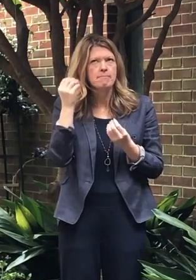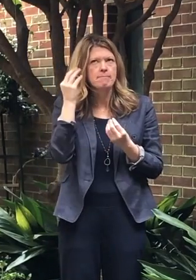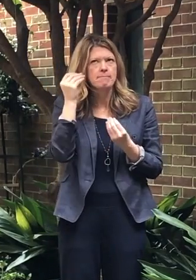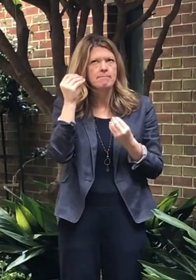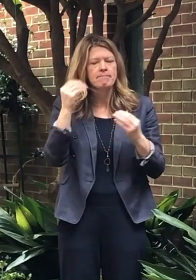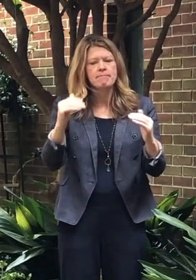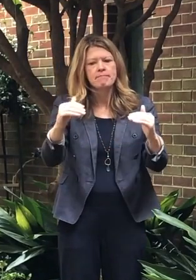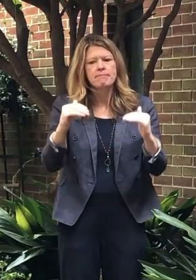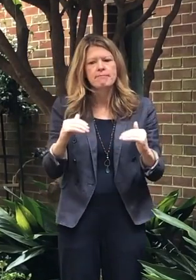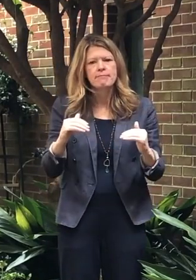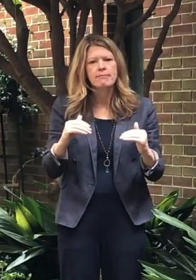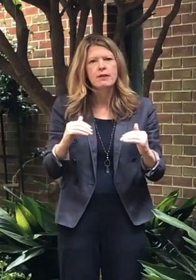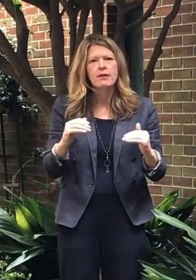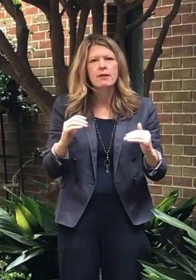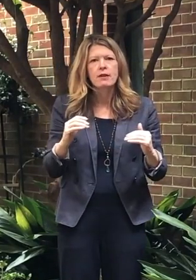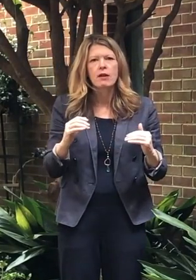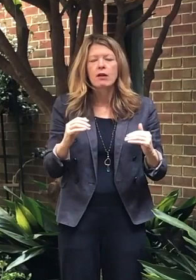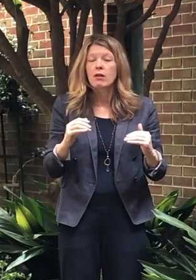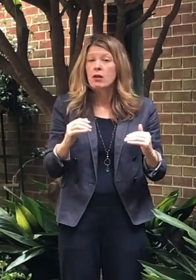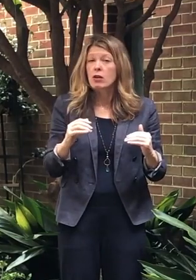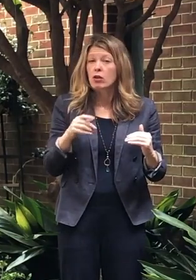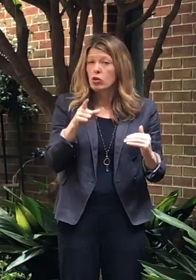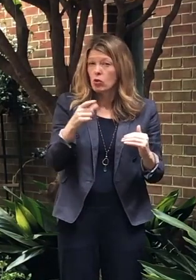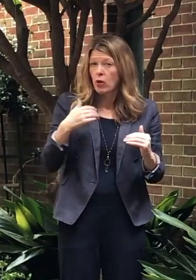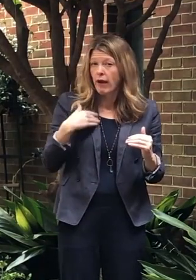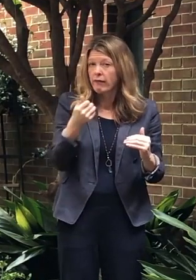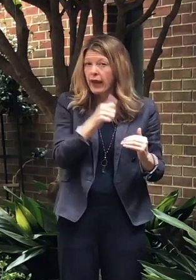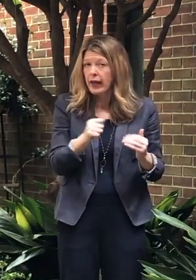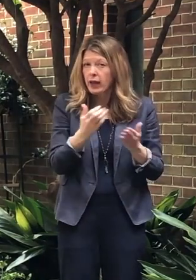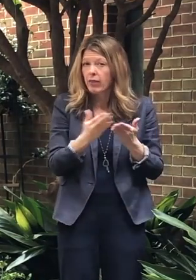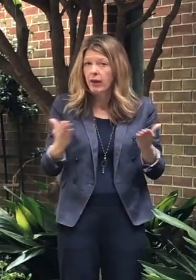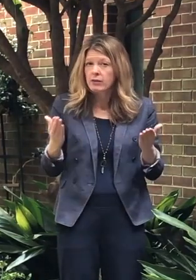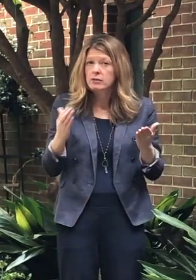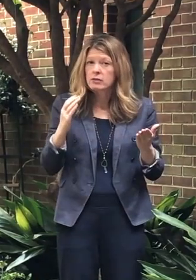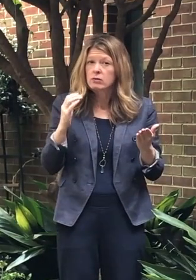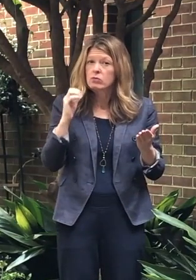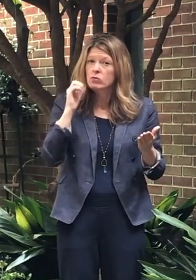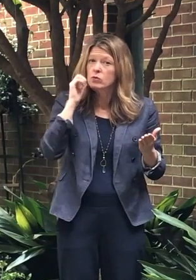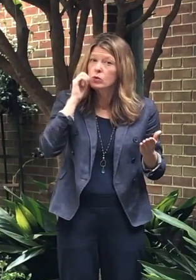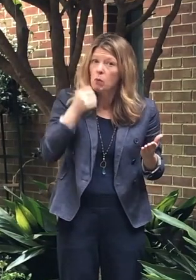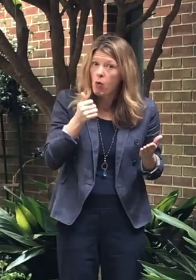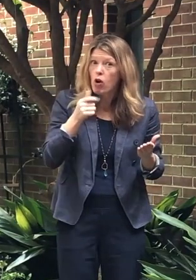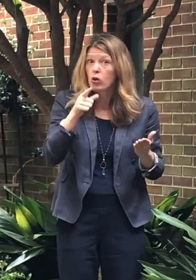And are there things you need to do differently tomorrow?